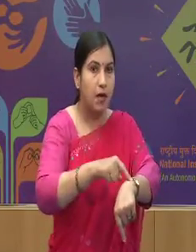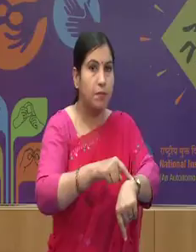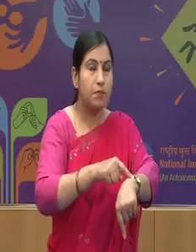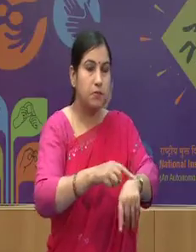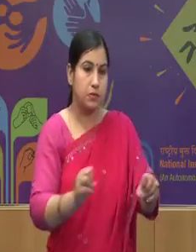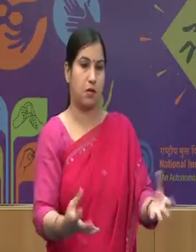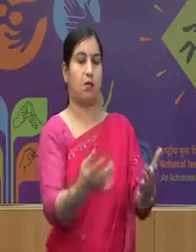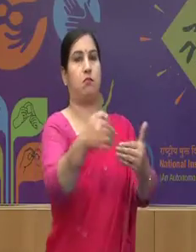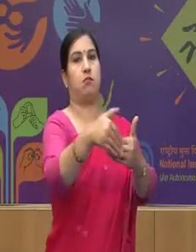actually happened.